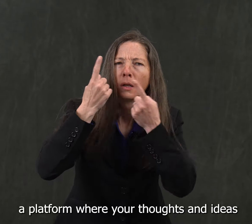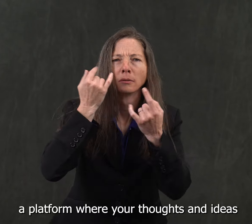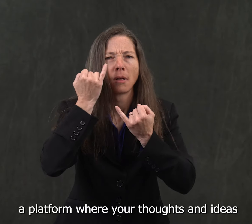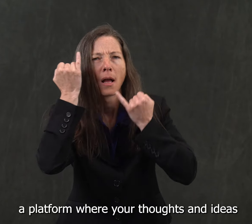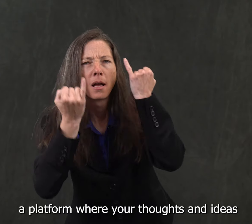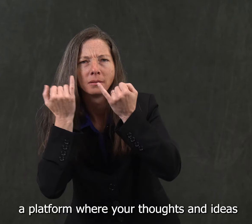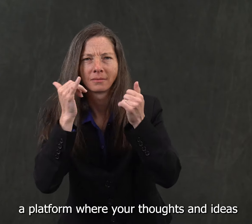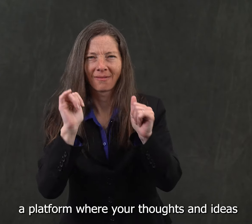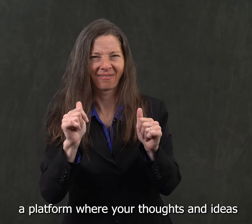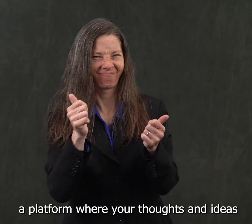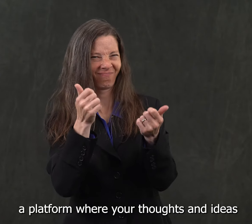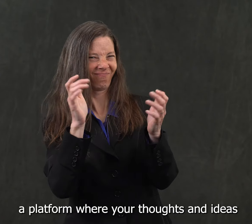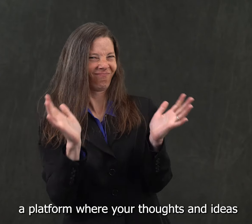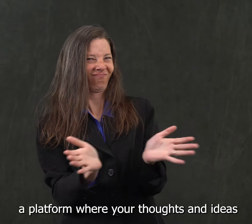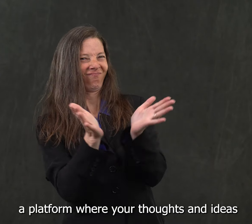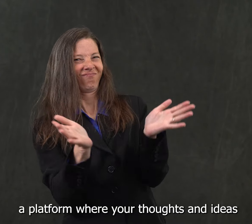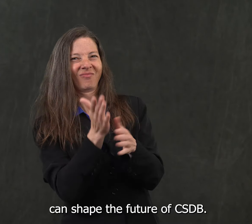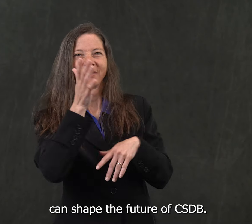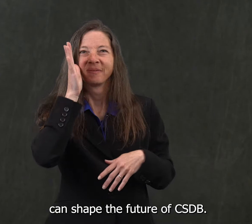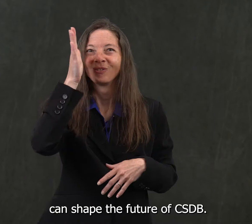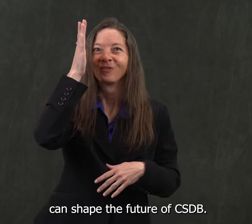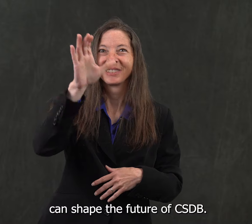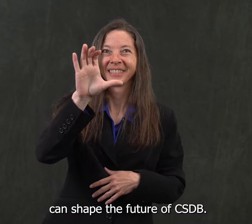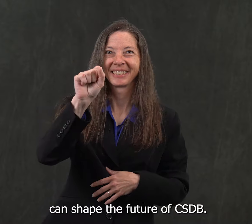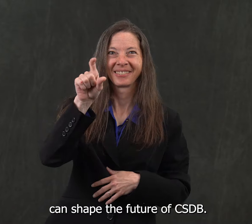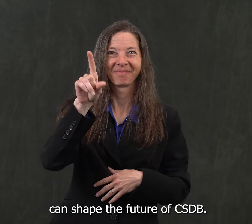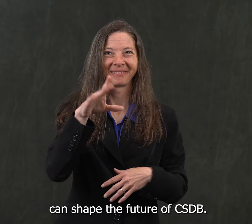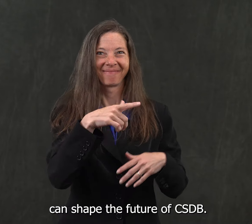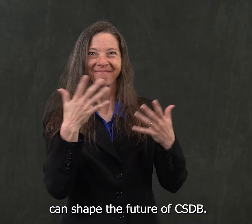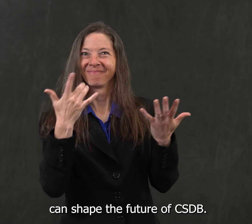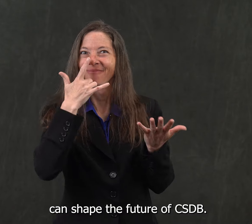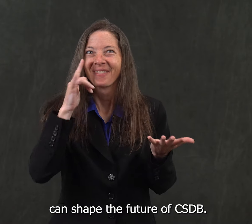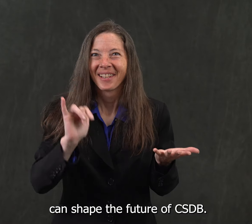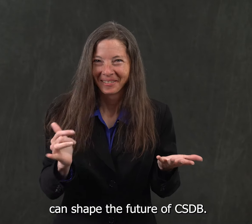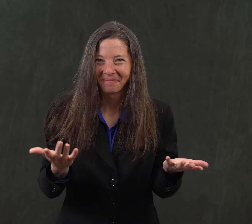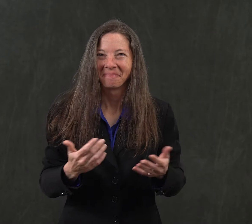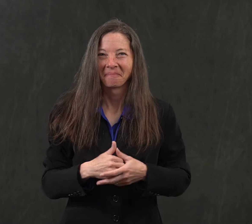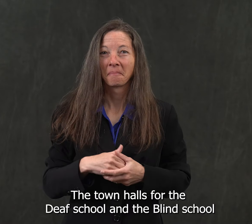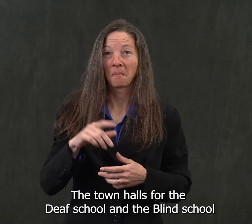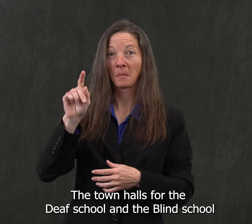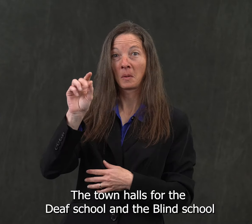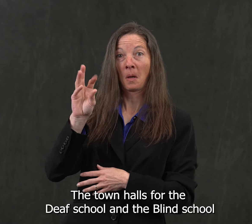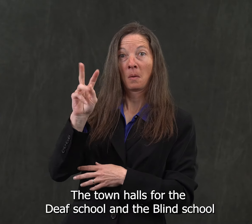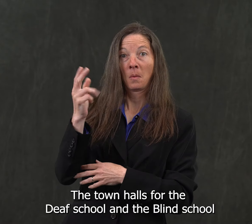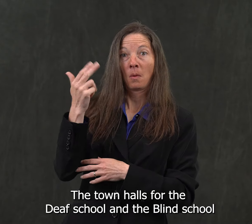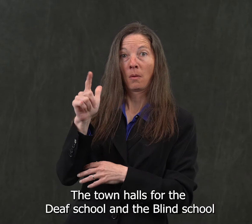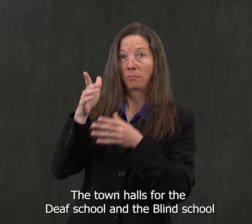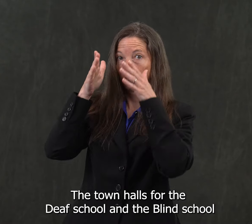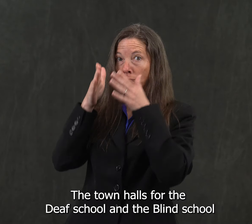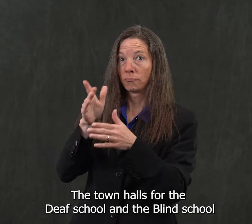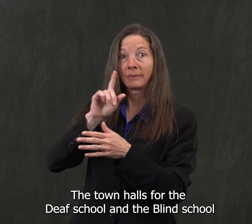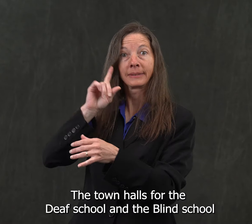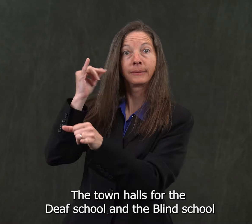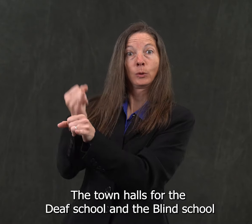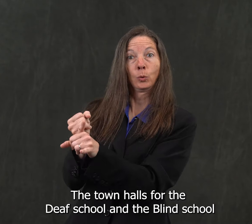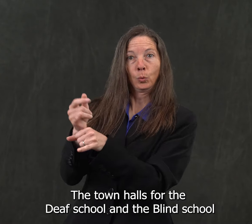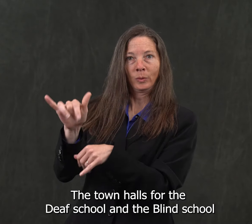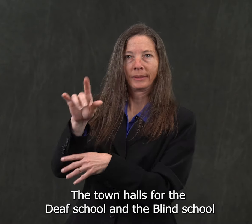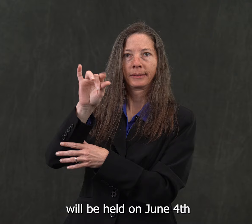a platform where your thoughts and ideas can shape the future of CSDB. The town halls for the Deaf School and the Blind School will be